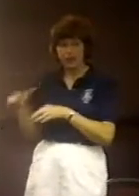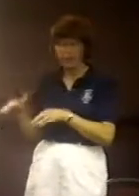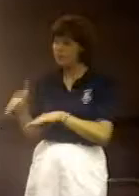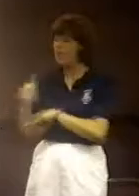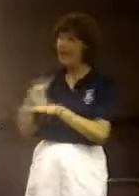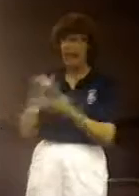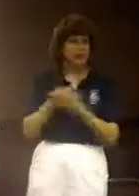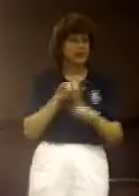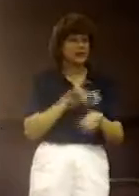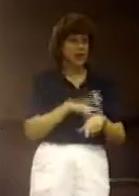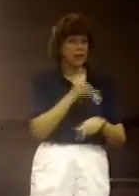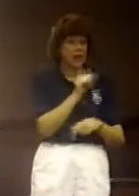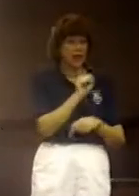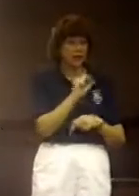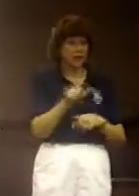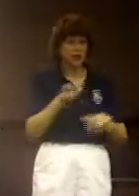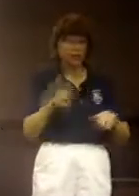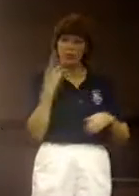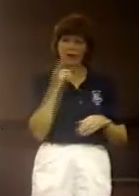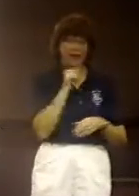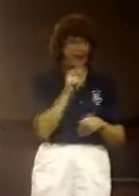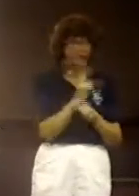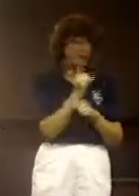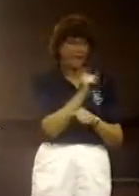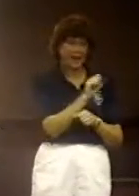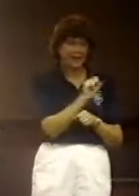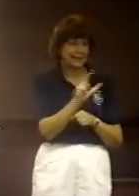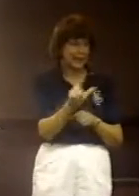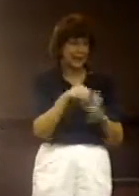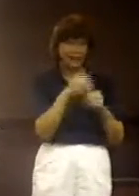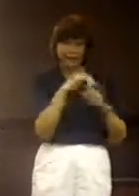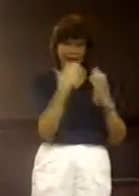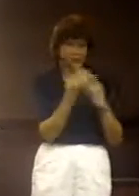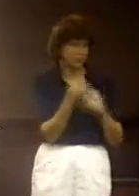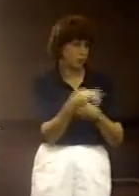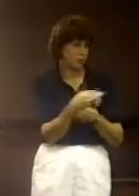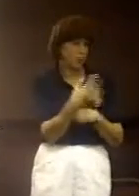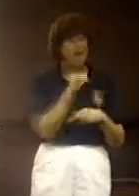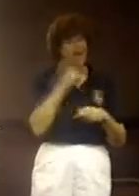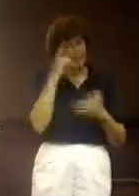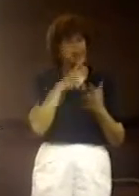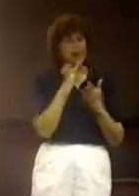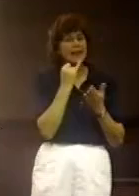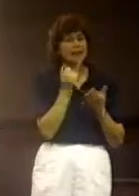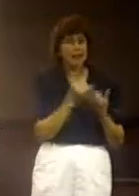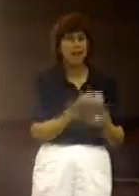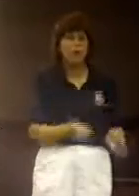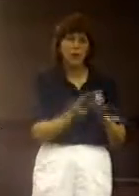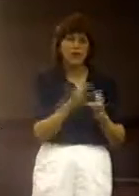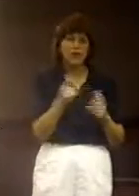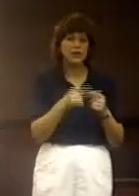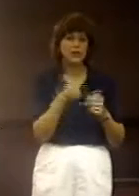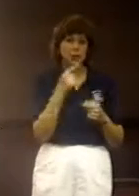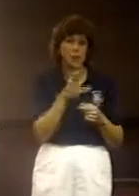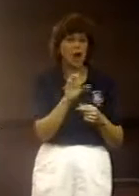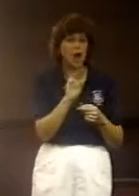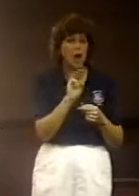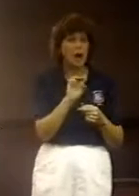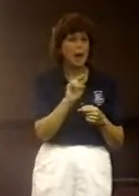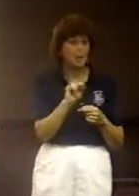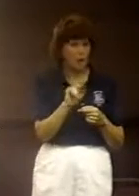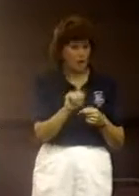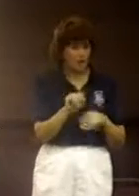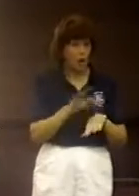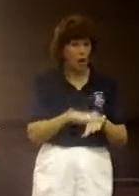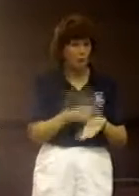my data collection, the ASL children were not using ASL in the classroom, and I think that's an important thing to comment on. They